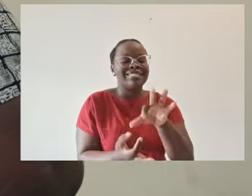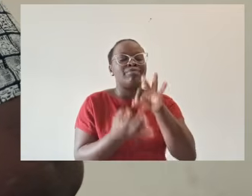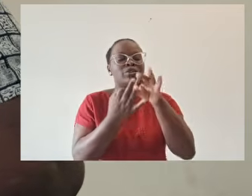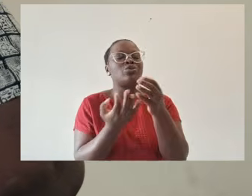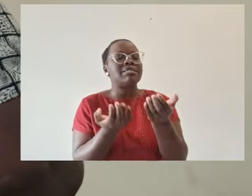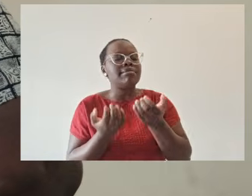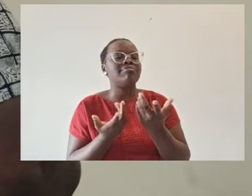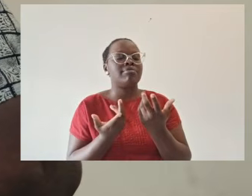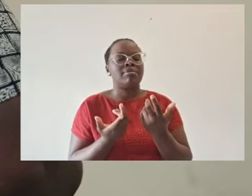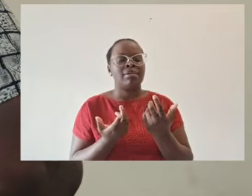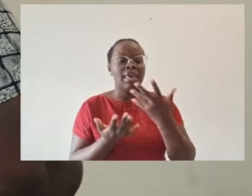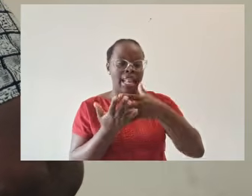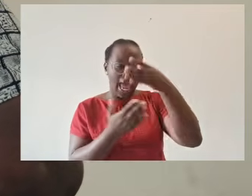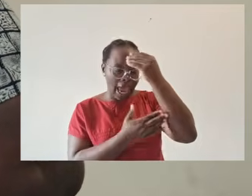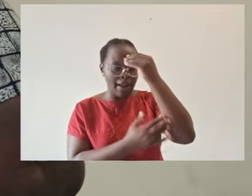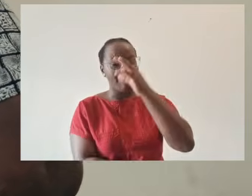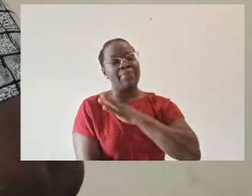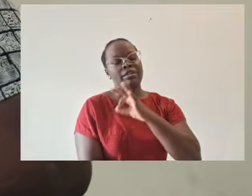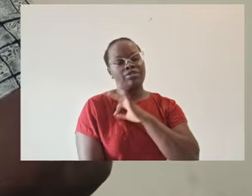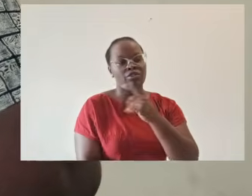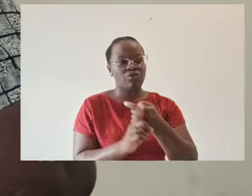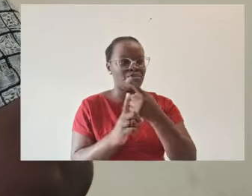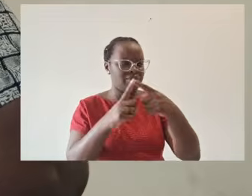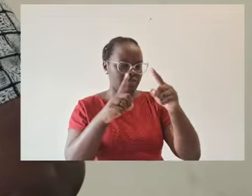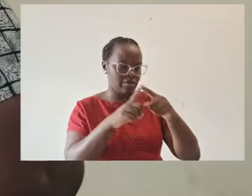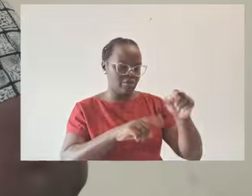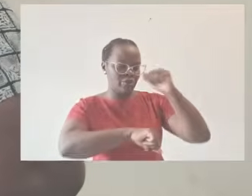they benefit in all the education institutions where they are placed.